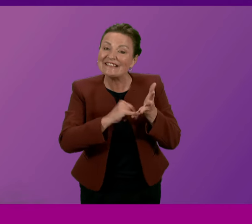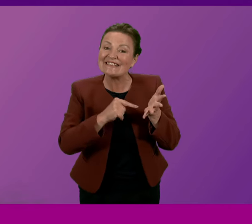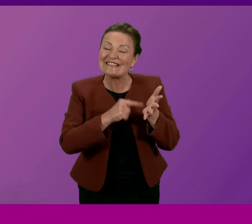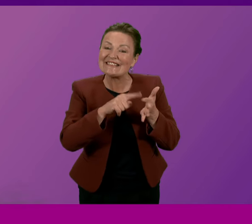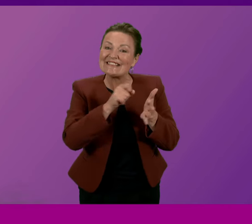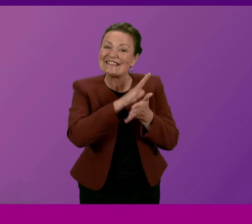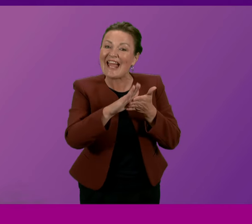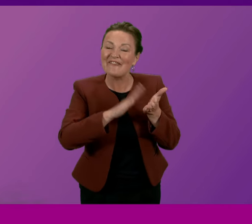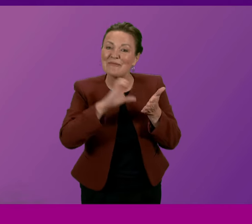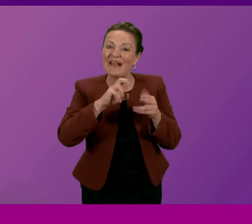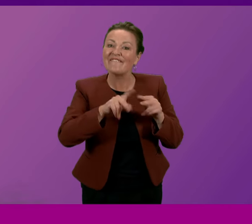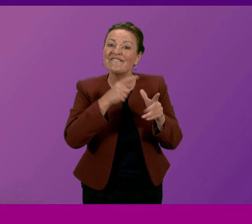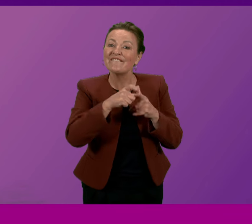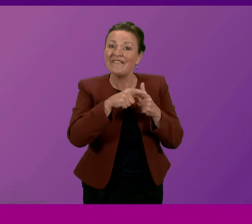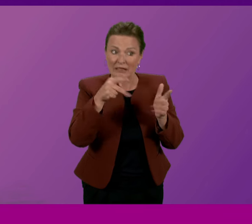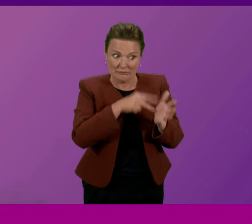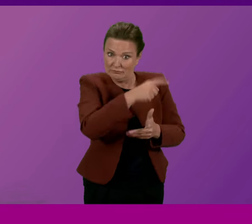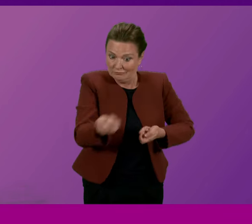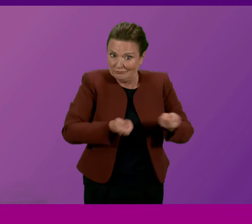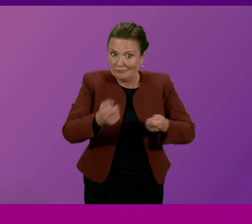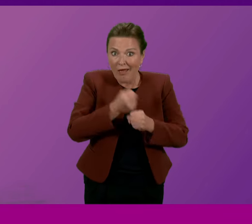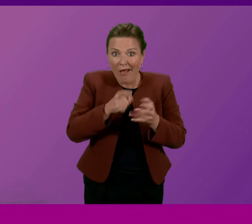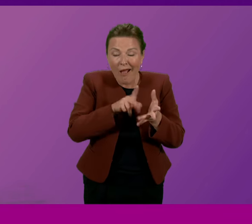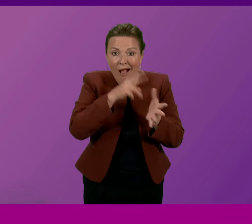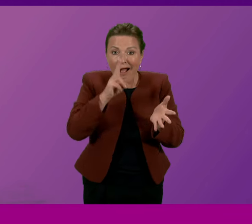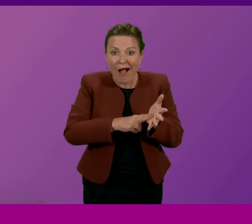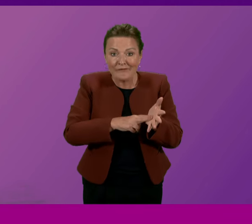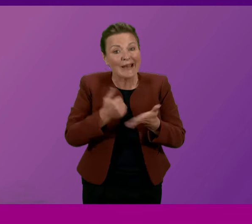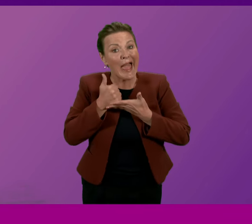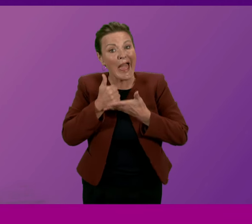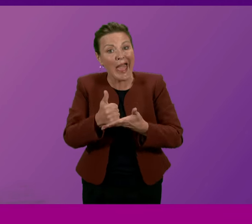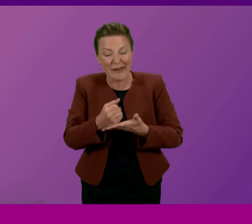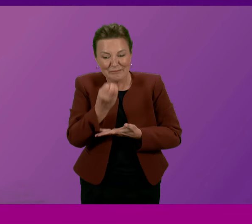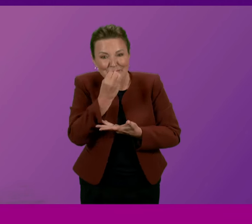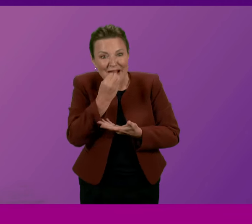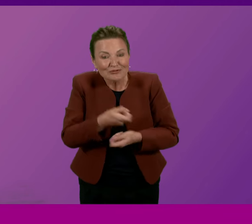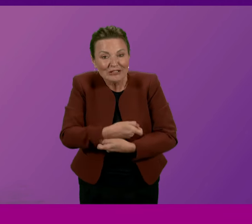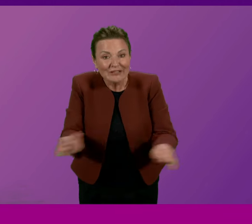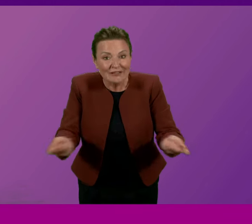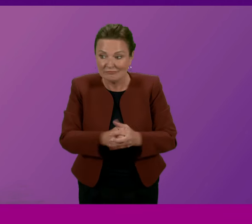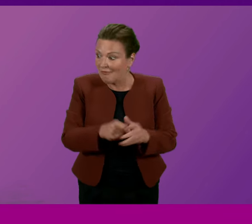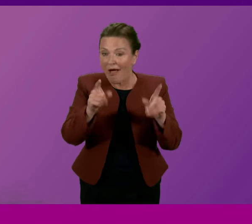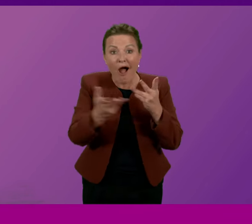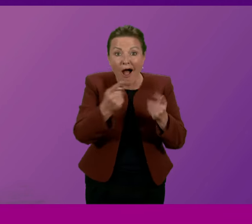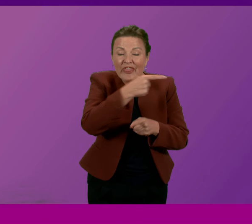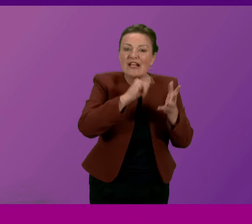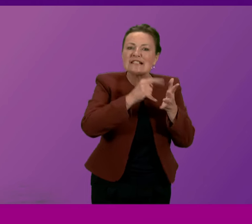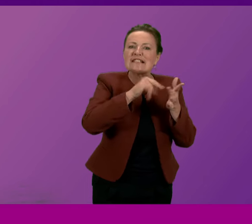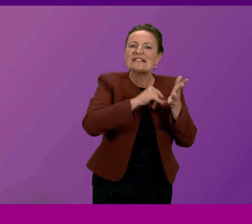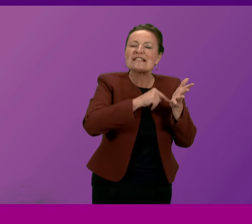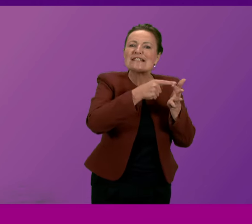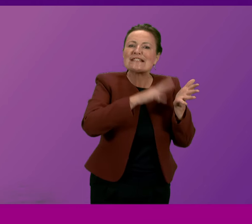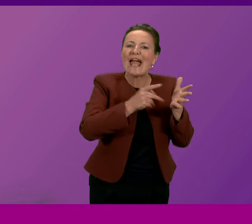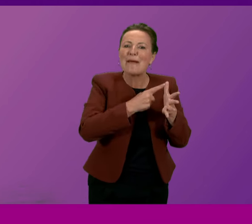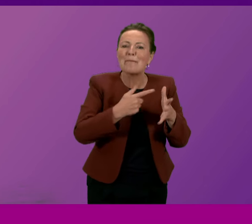work running the Govan Help Pantry, but also like anti-poverty initiatives such as Sistema Scotland, whose members will be